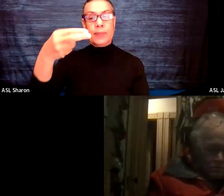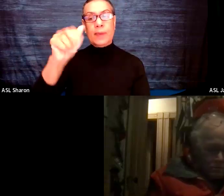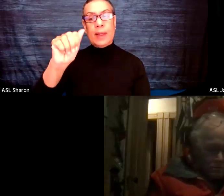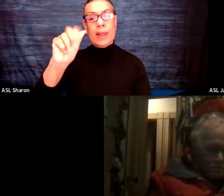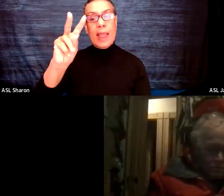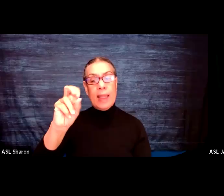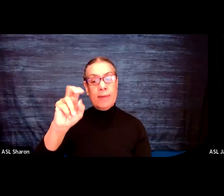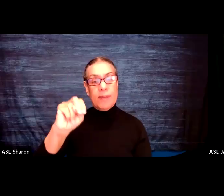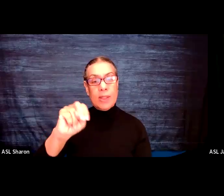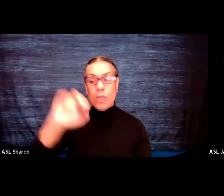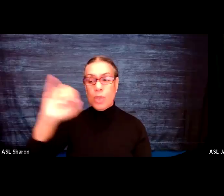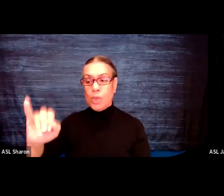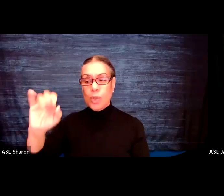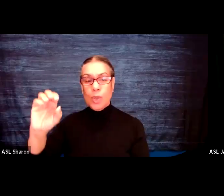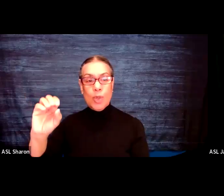Jones.